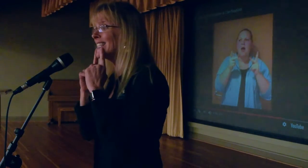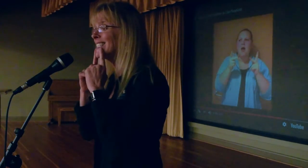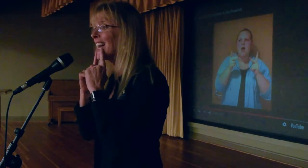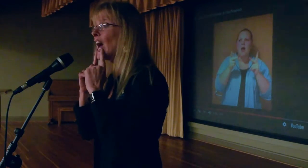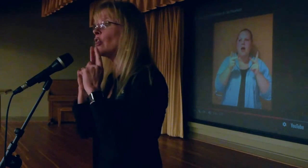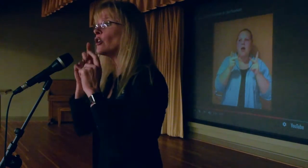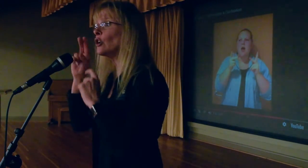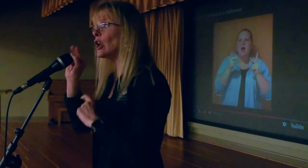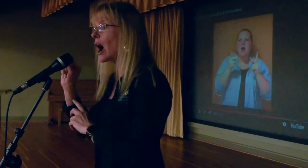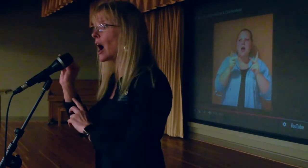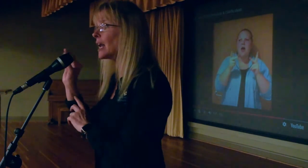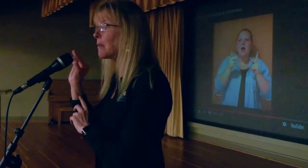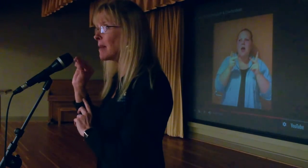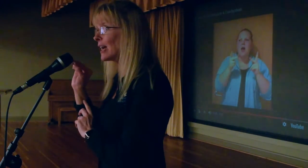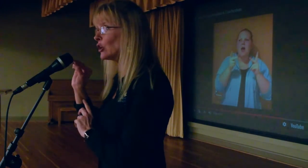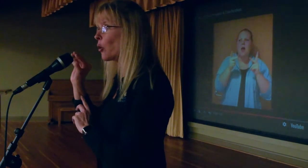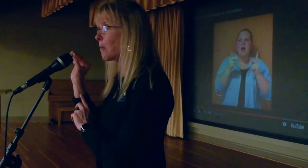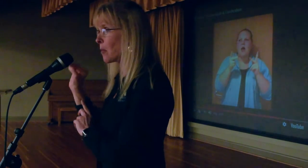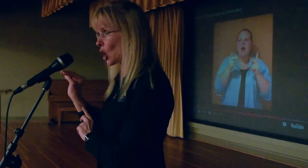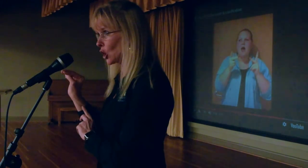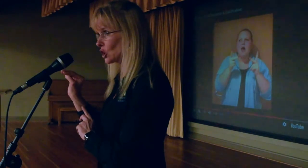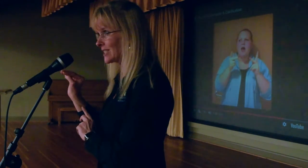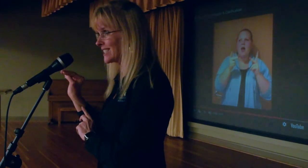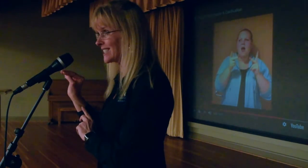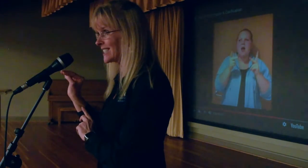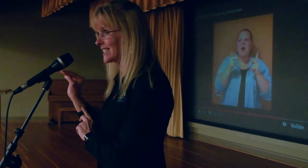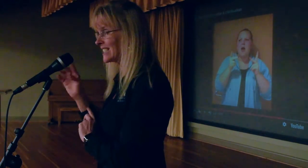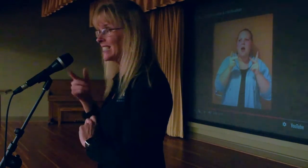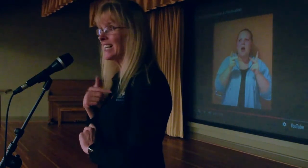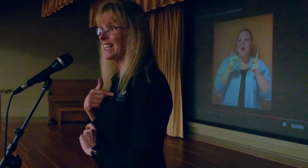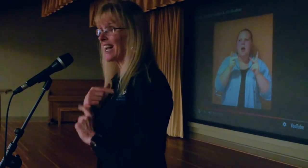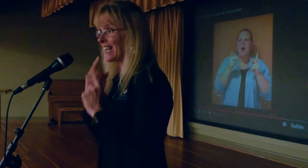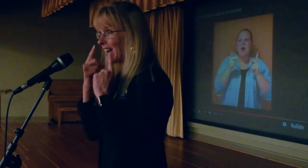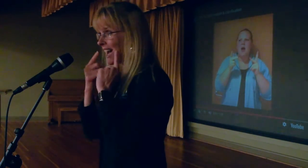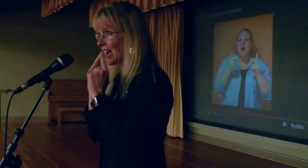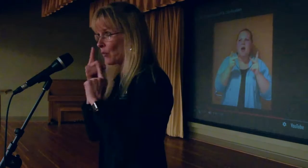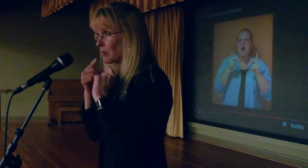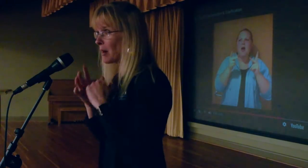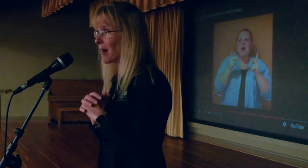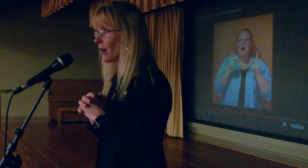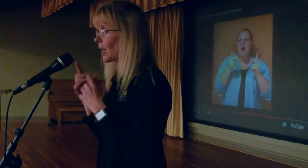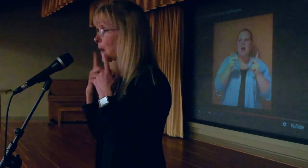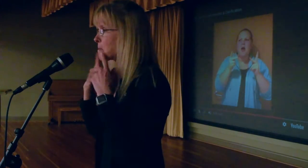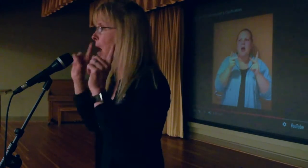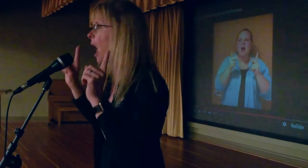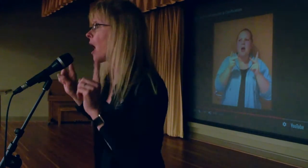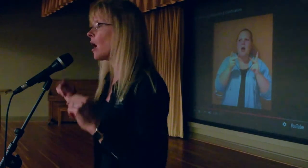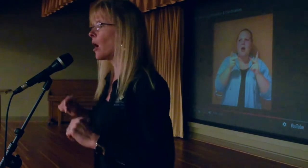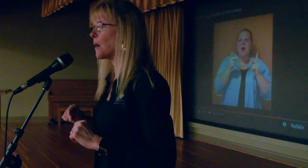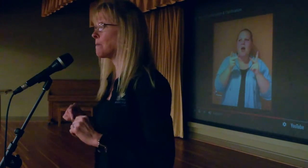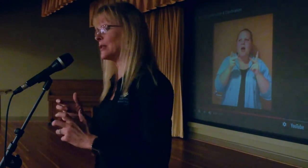is their non-manual markers. Like with my mouth, like, or